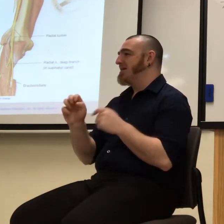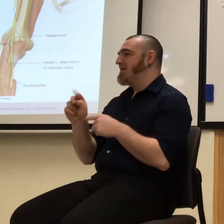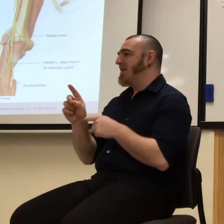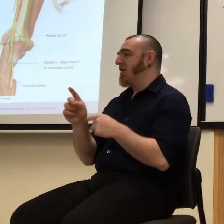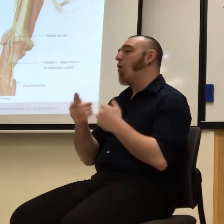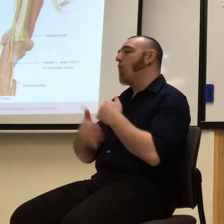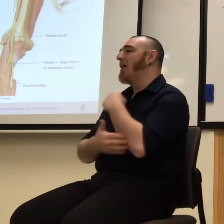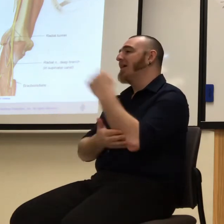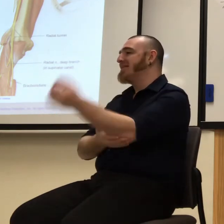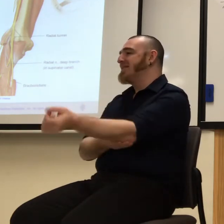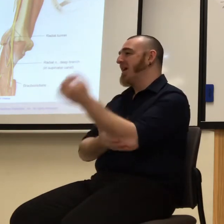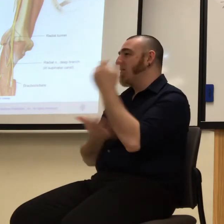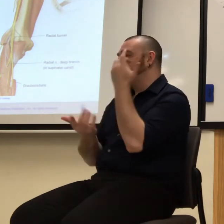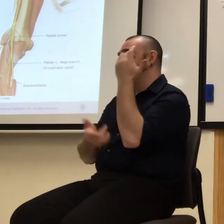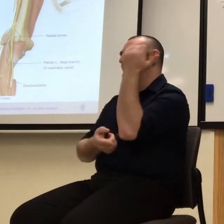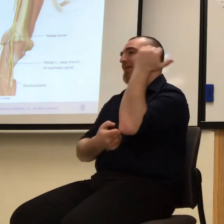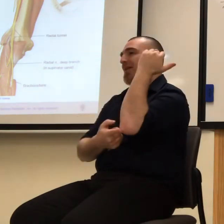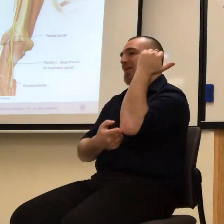Elbow, right?